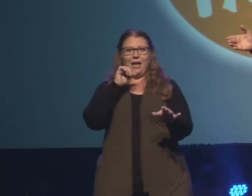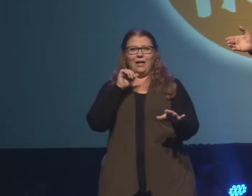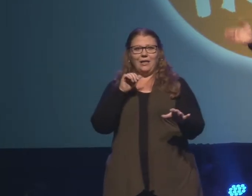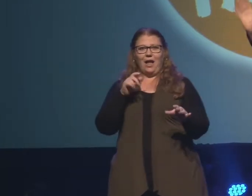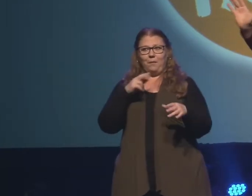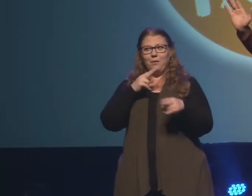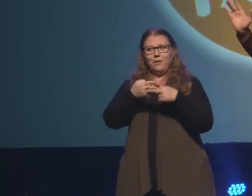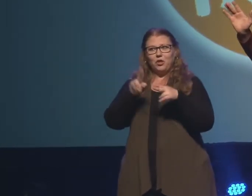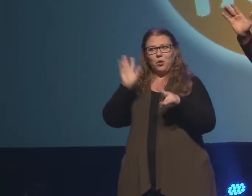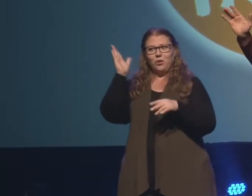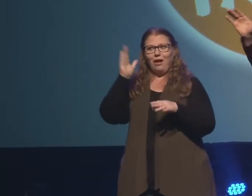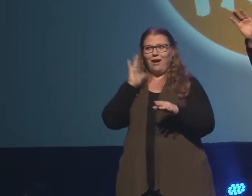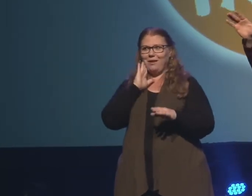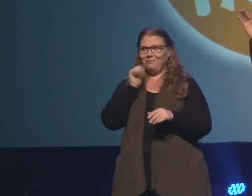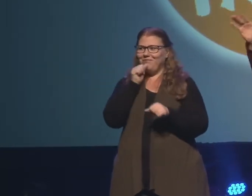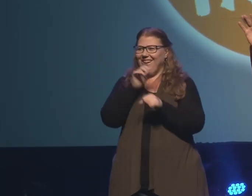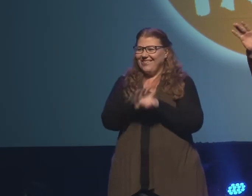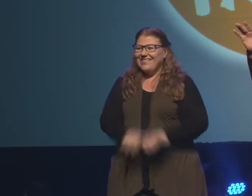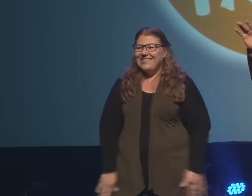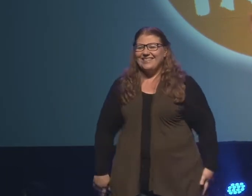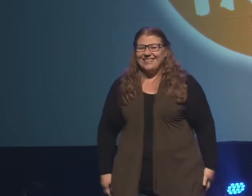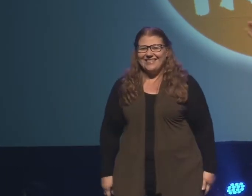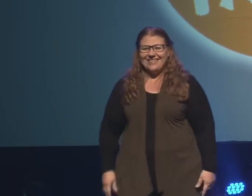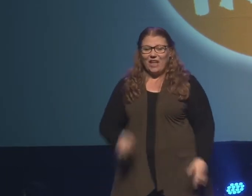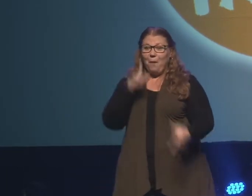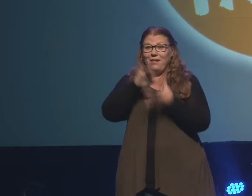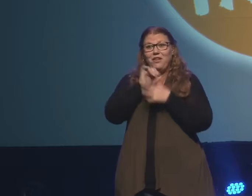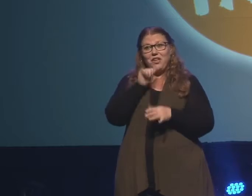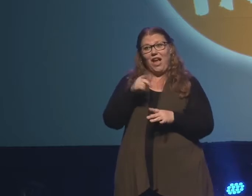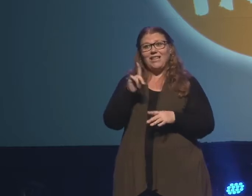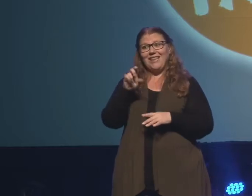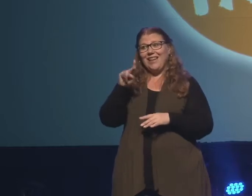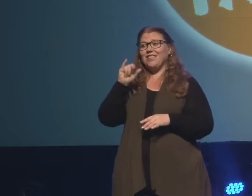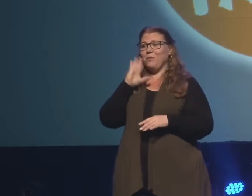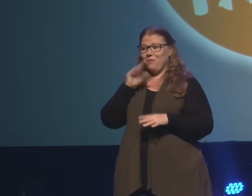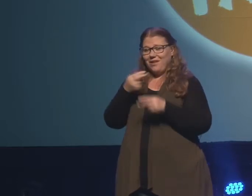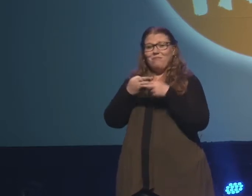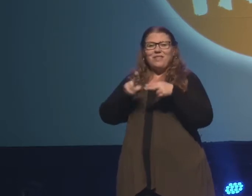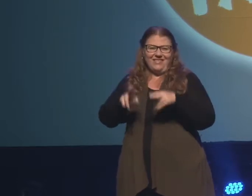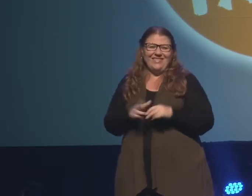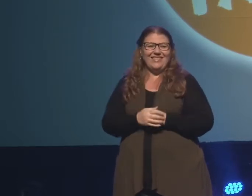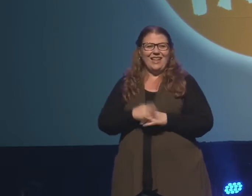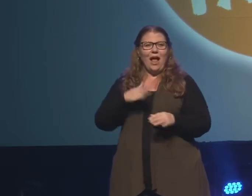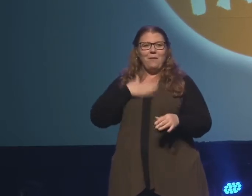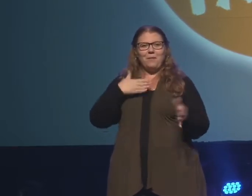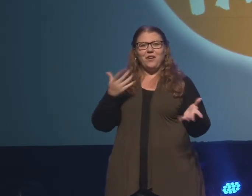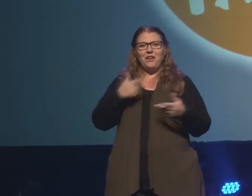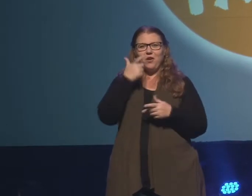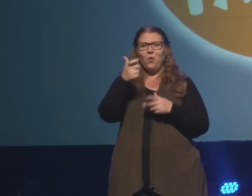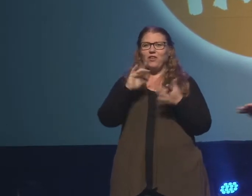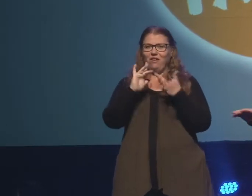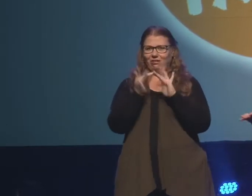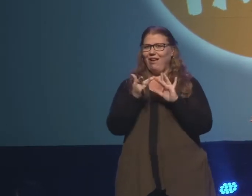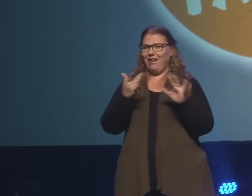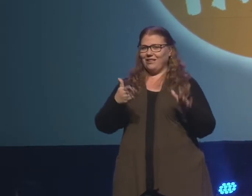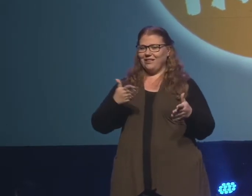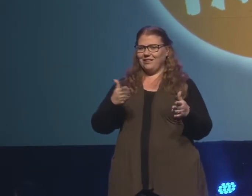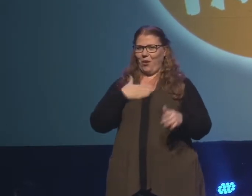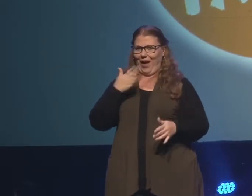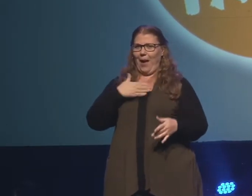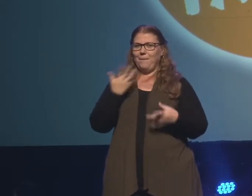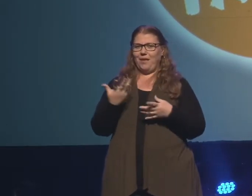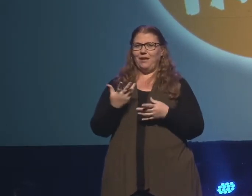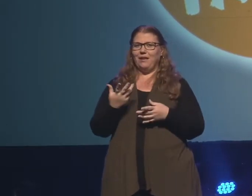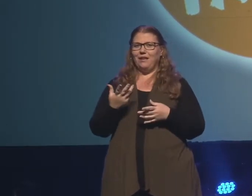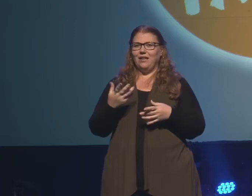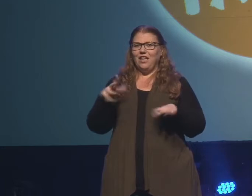I'm going to be brief. Believe it or not, Dennis is going to be brief. Glad that you're here. If you're joining us online, so glad you've taken part